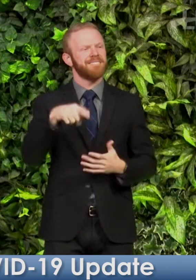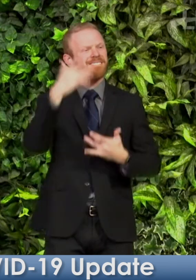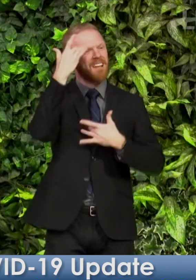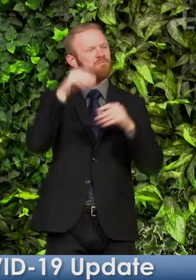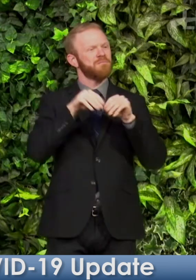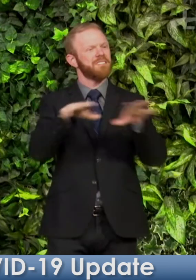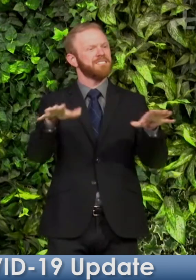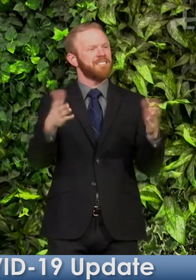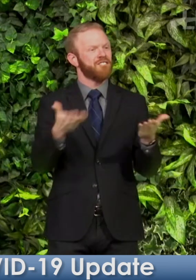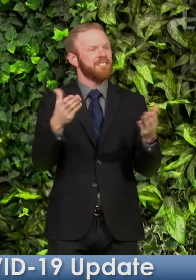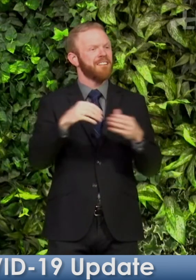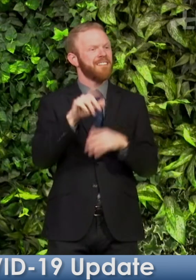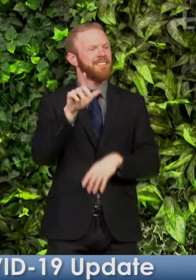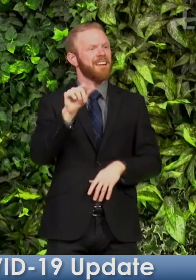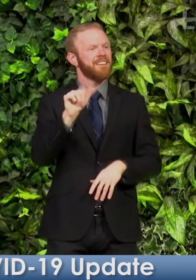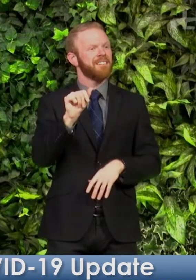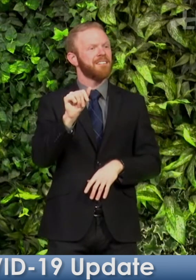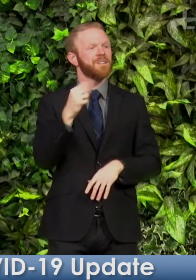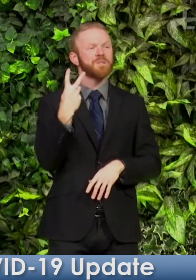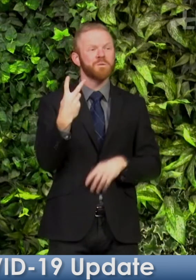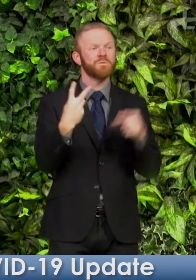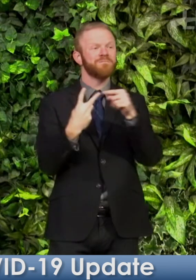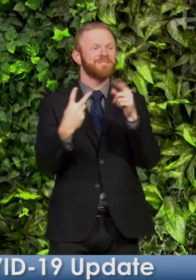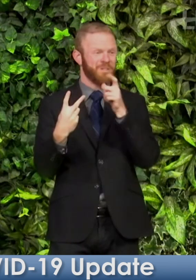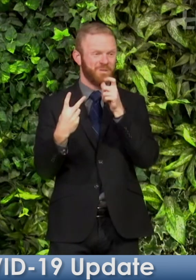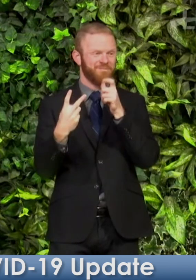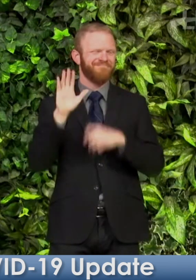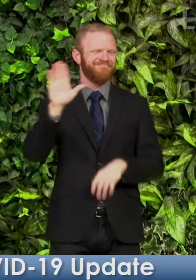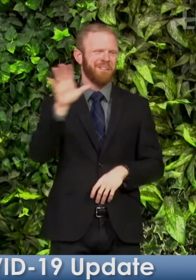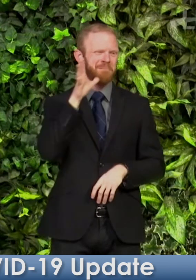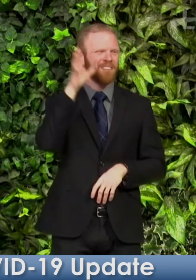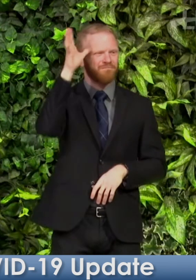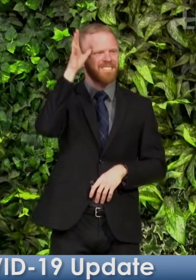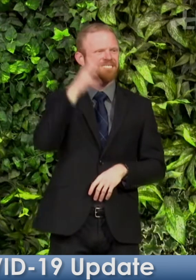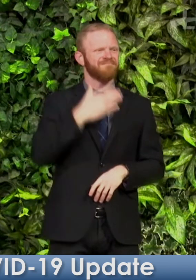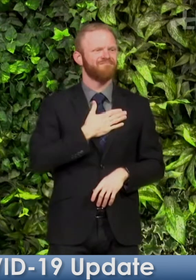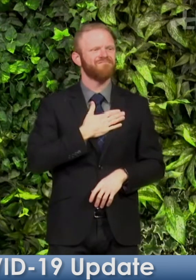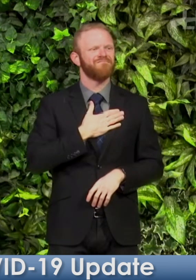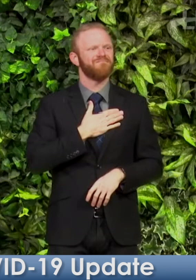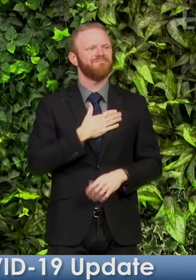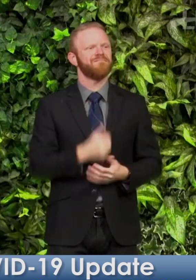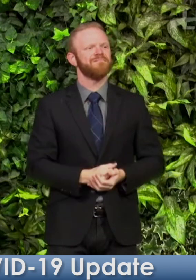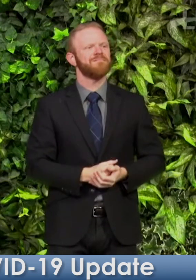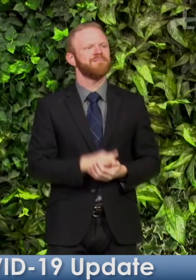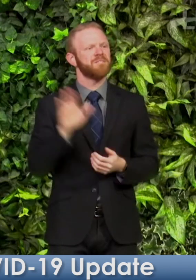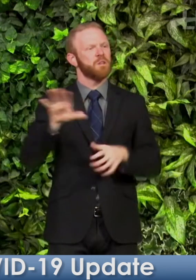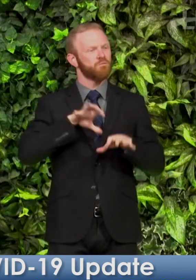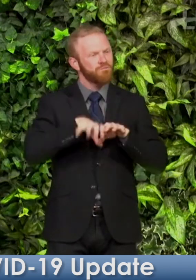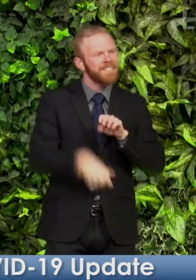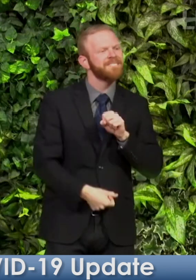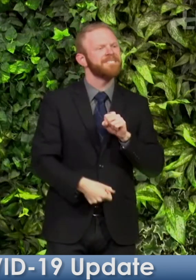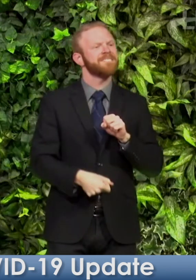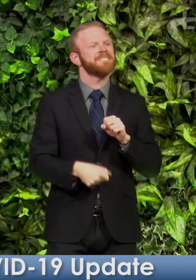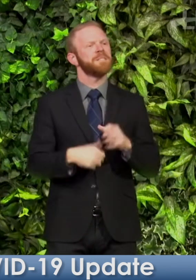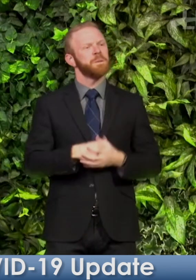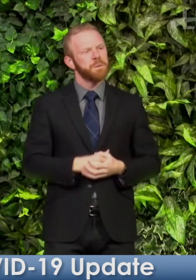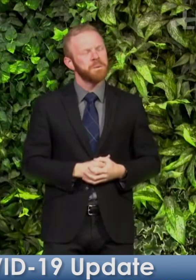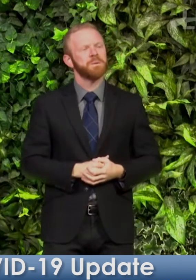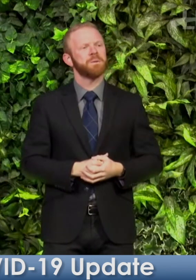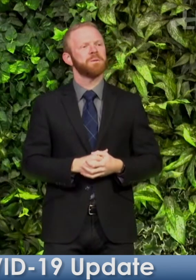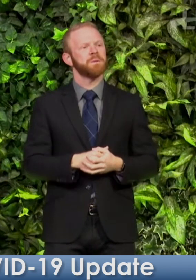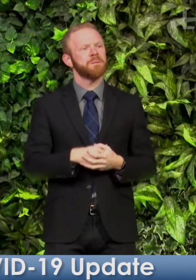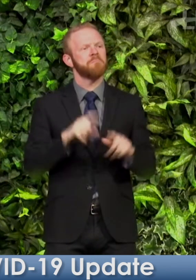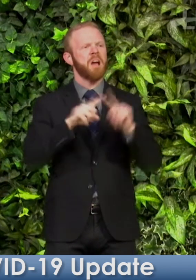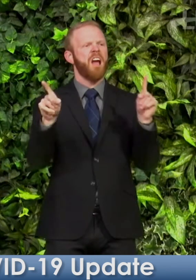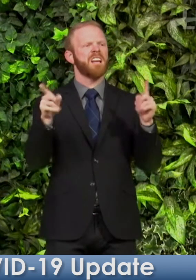his parents. And the grief that he must have felt, and yet every single day